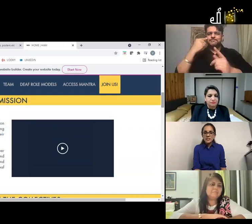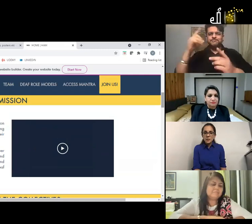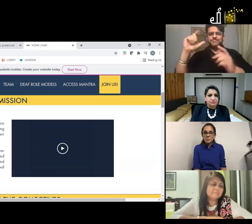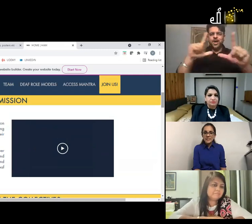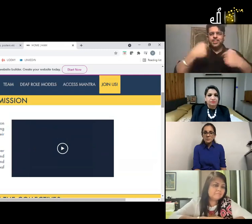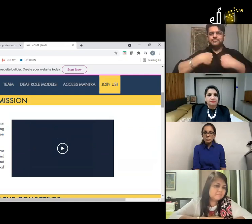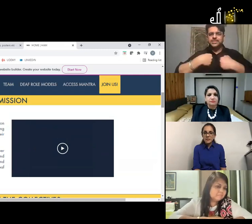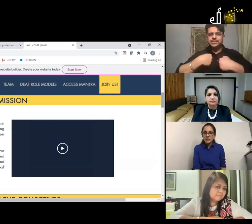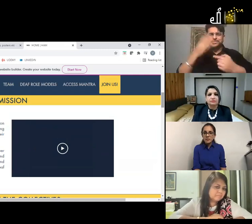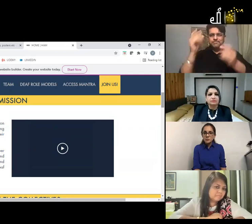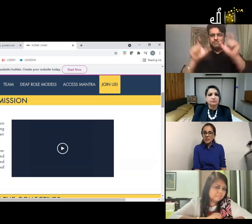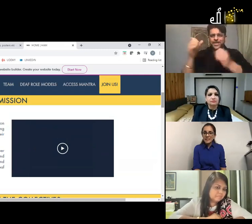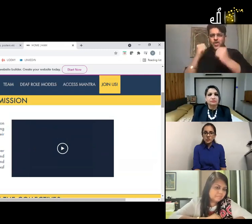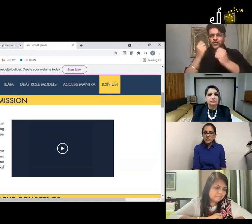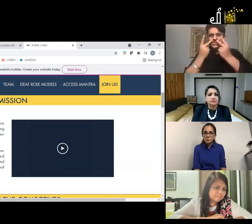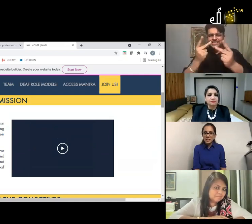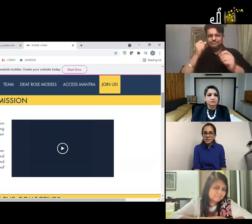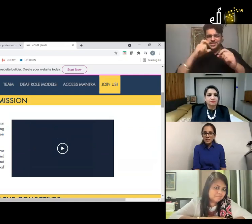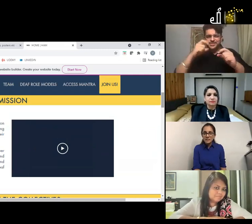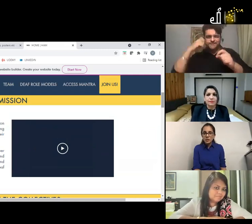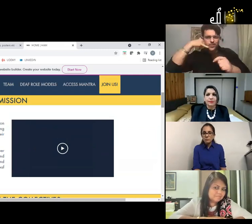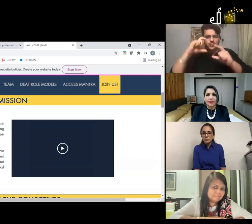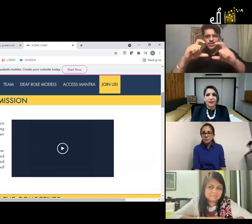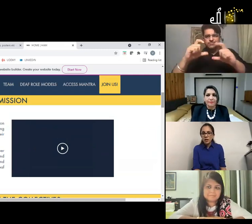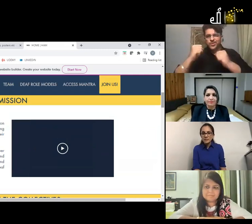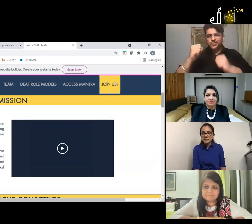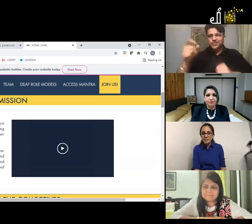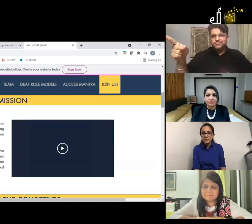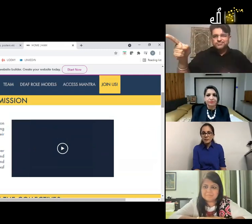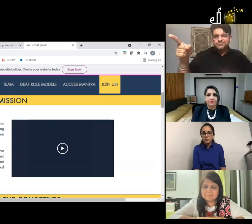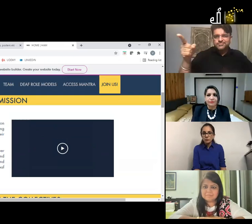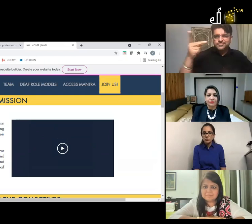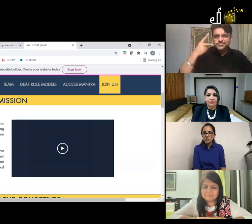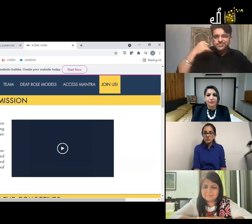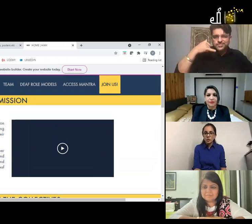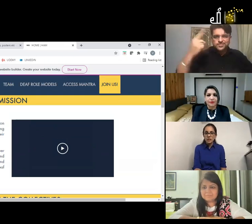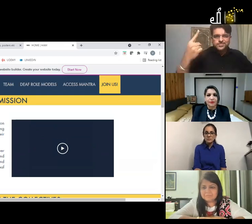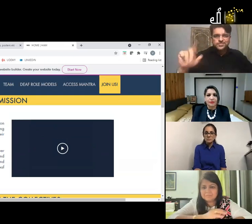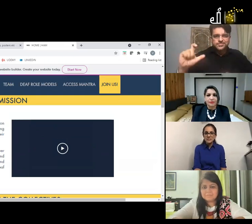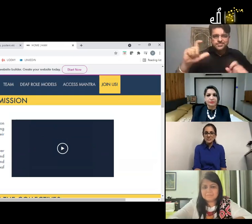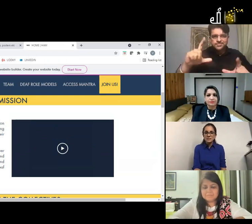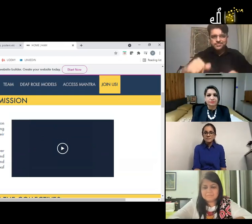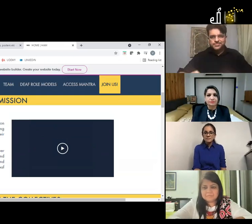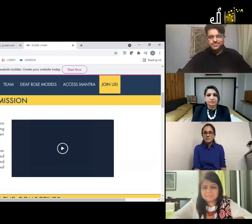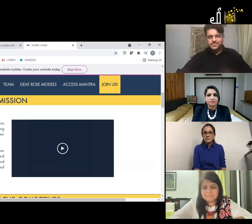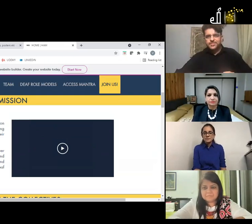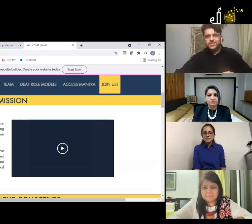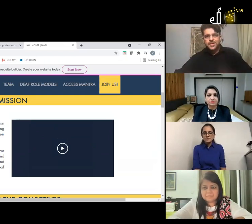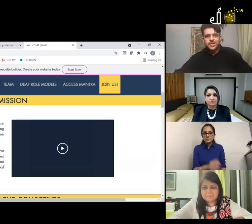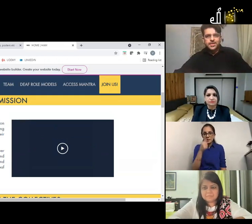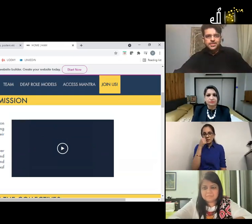I think please pin spotlight just me. I think a lot of people can't see in their phone. So just Dr. Alim, please.